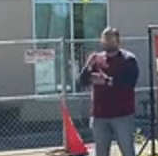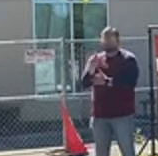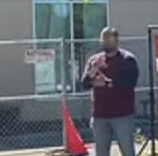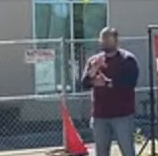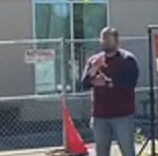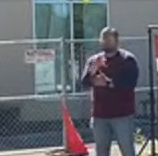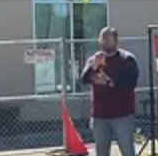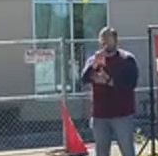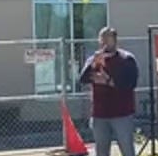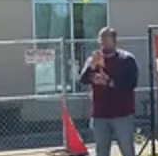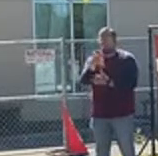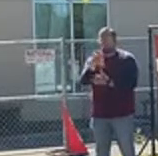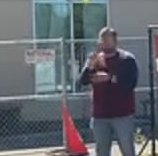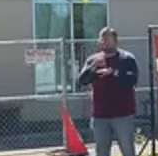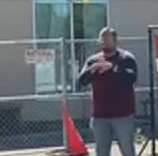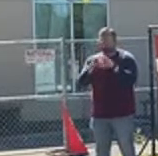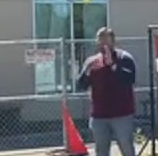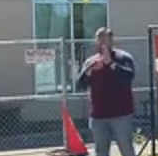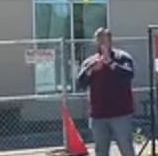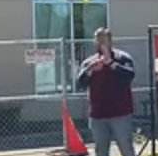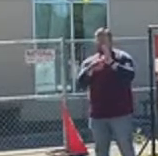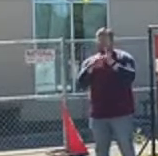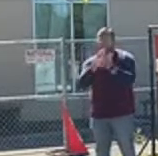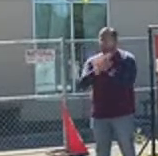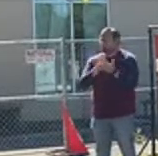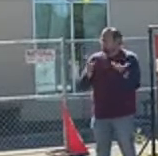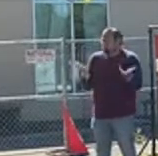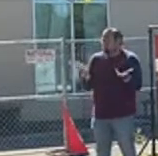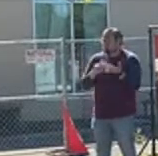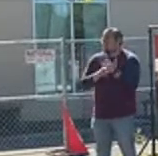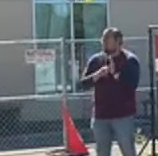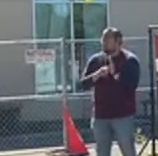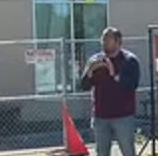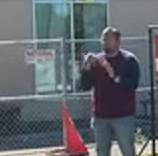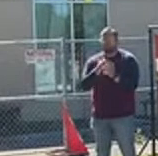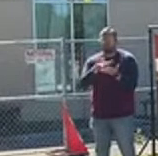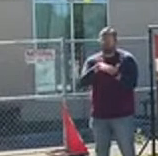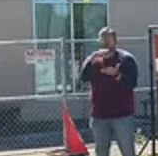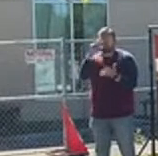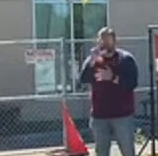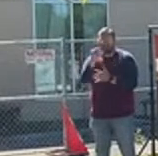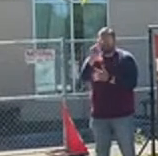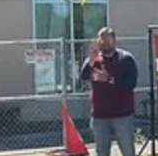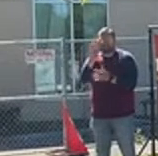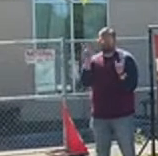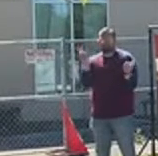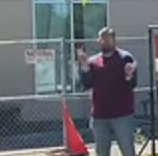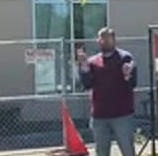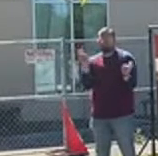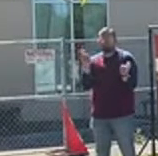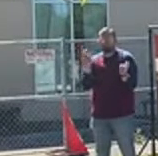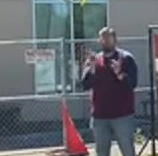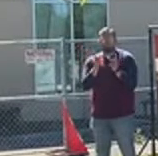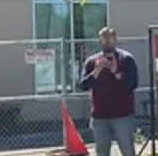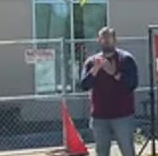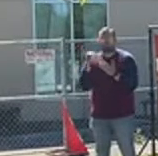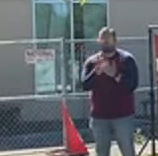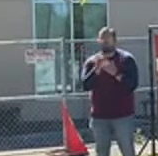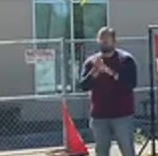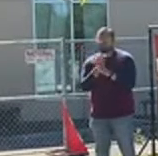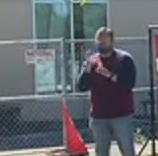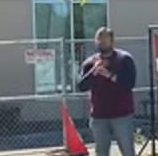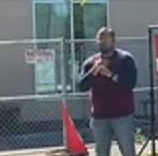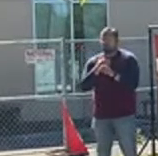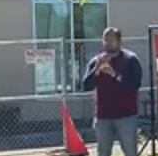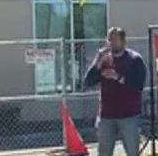national demonstration school. What that means is we're a learning lab, a place where we use our best